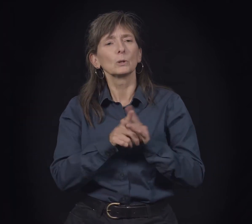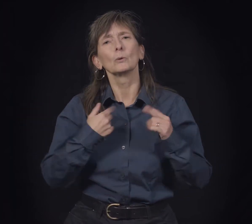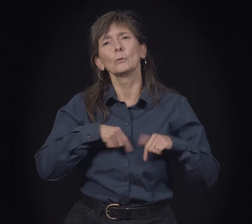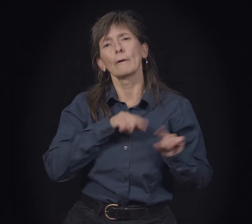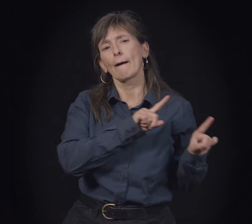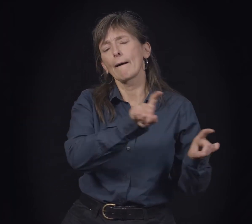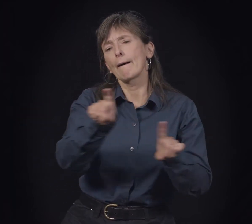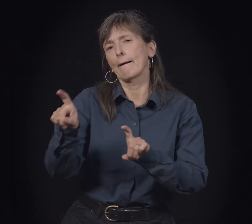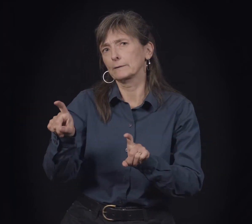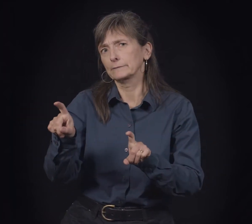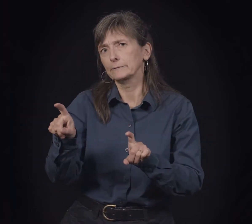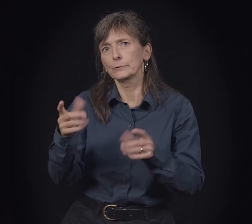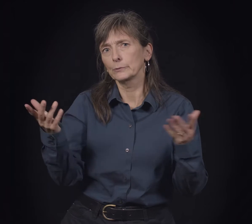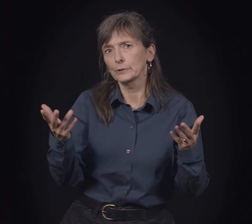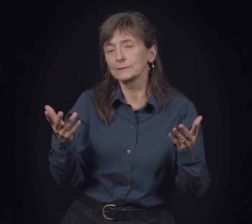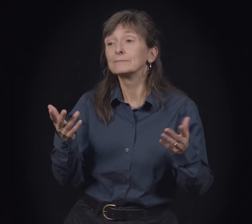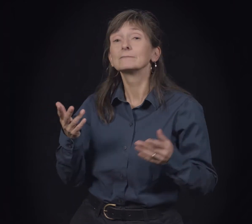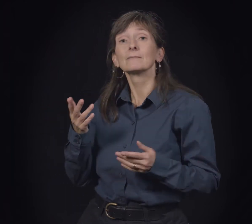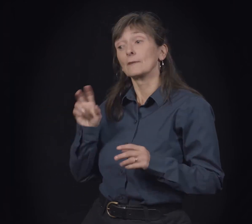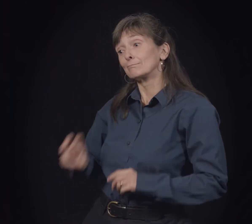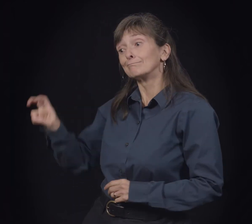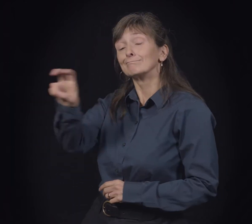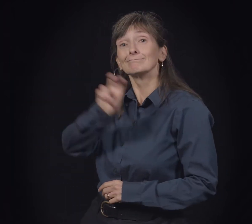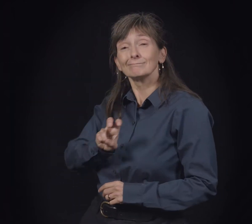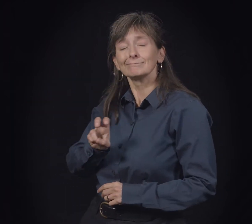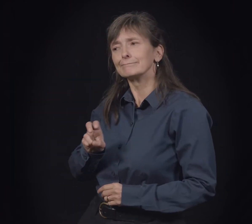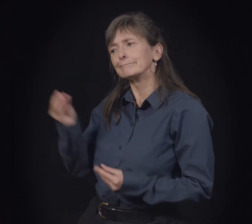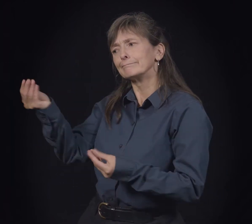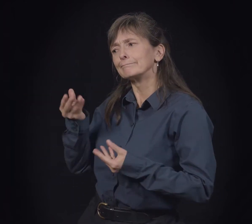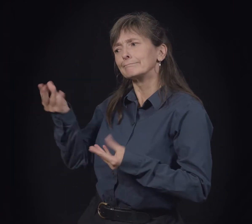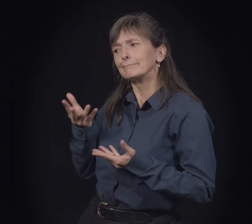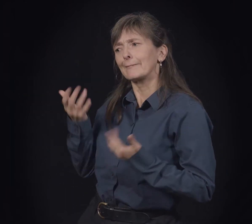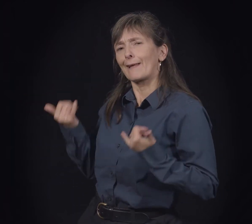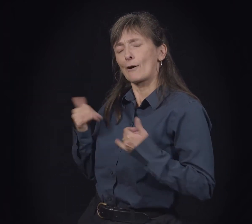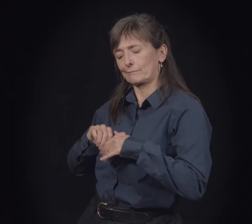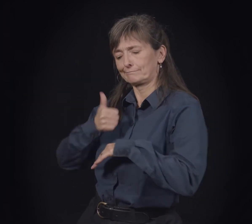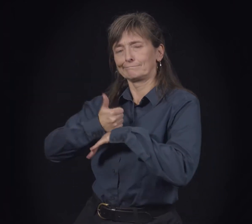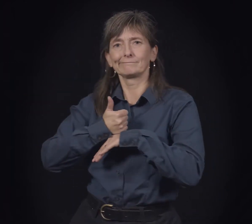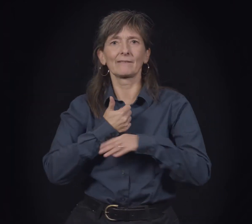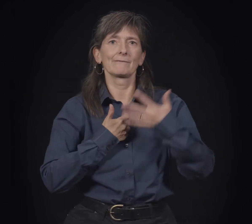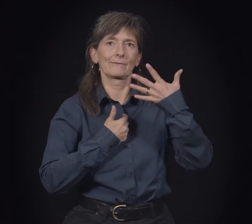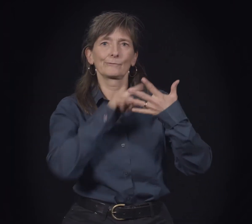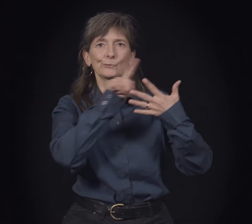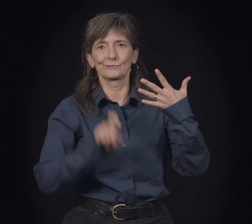questions in order to expand on information received during the consultations. These questions